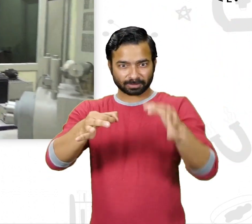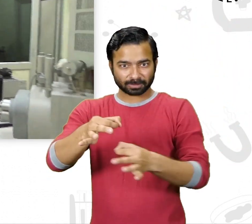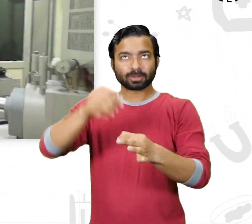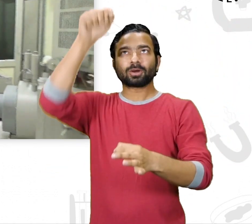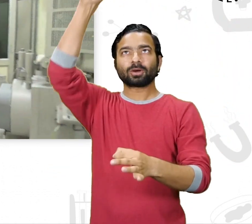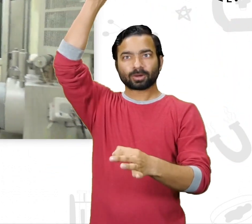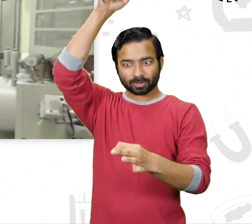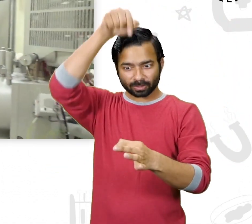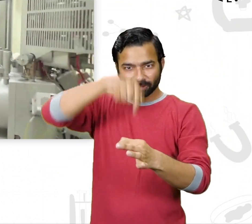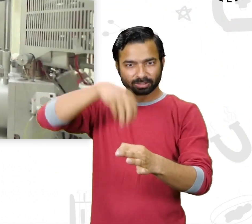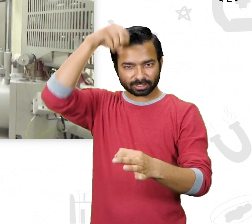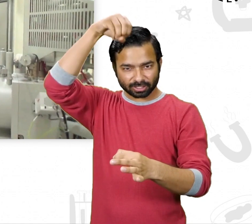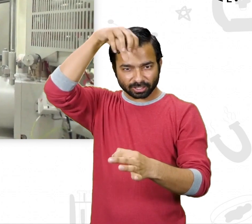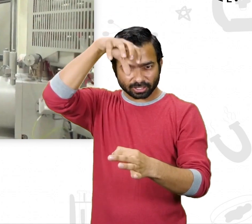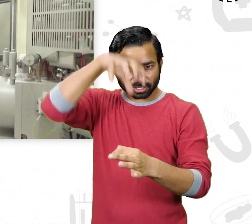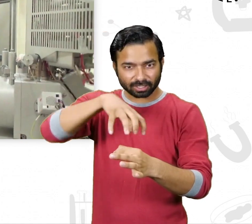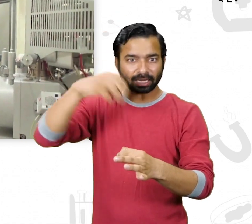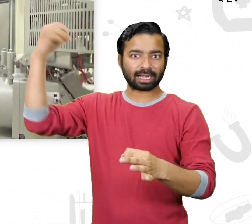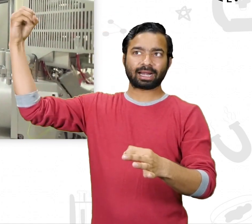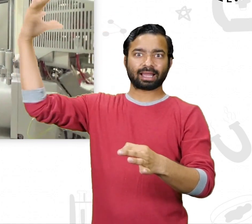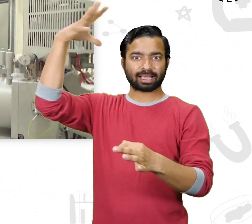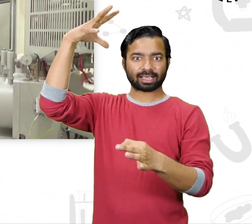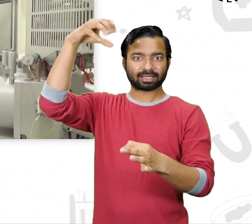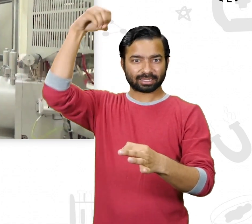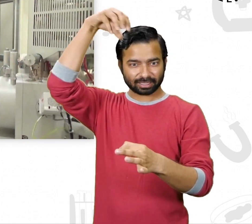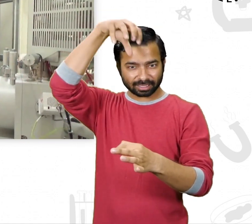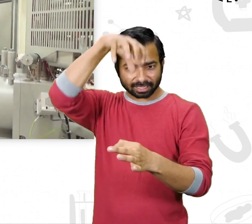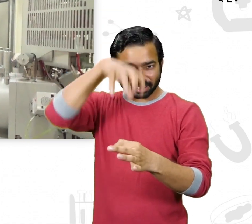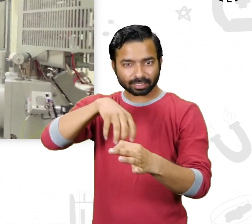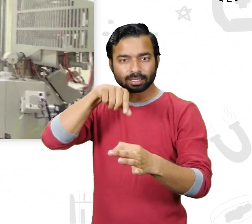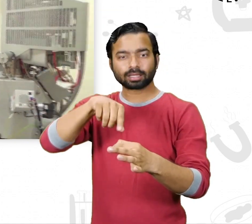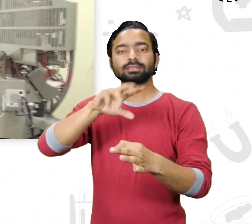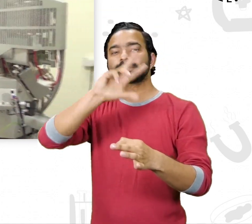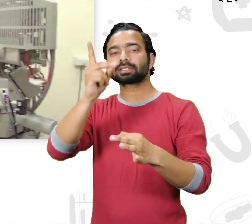microscope laboratory. Here I will discuss about the scanning electron microscope.